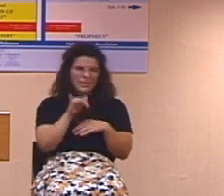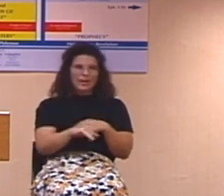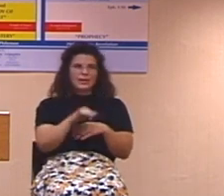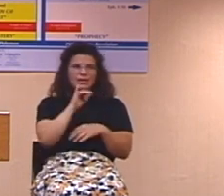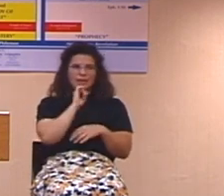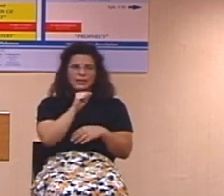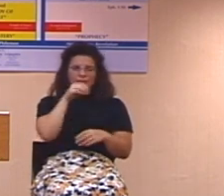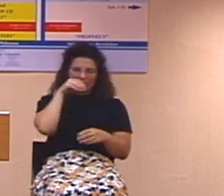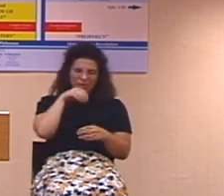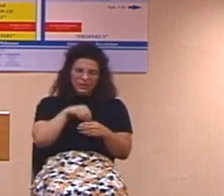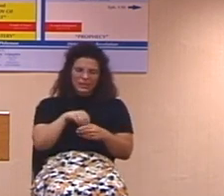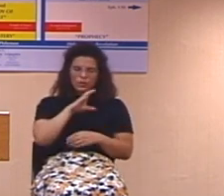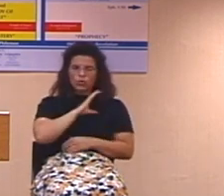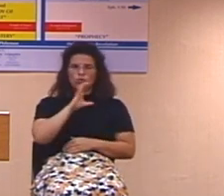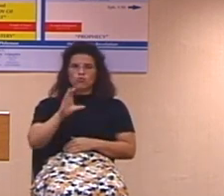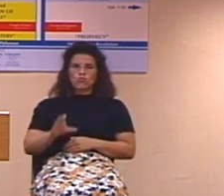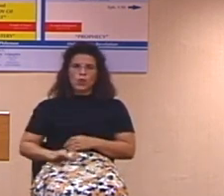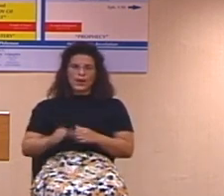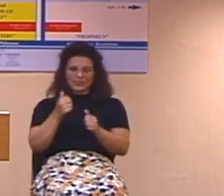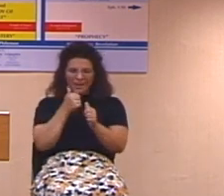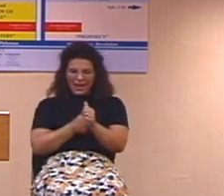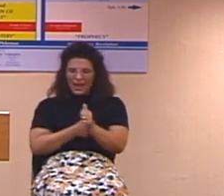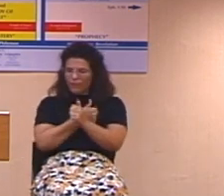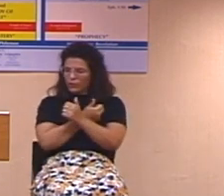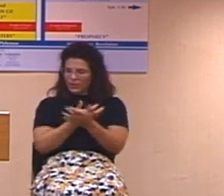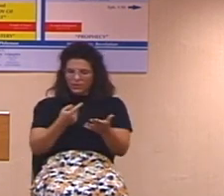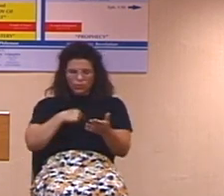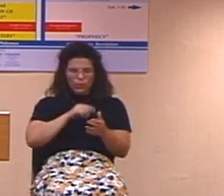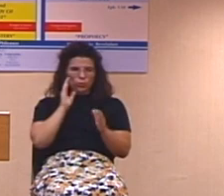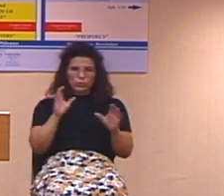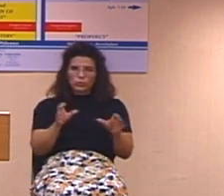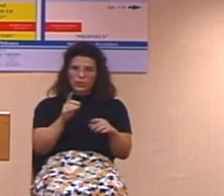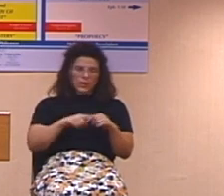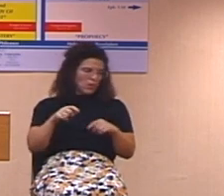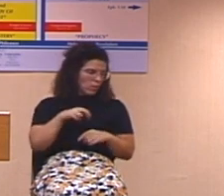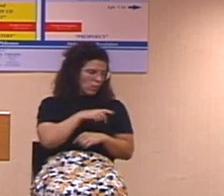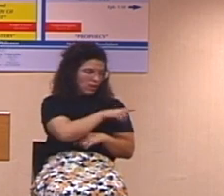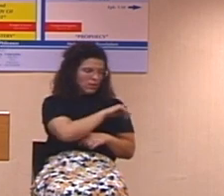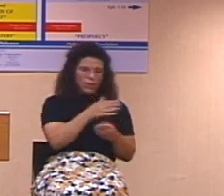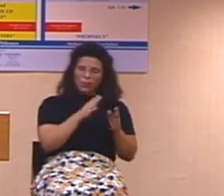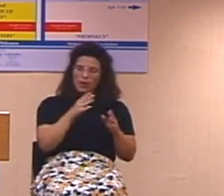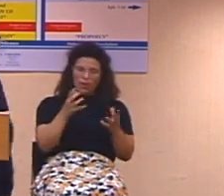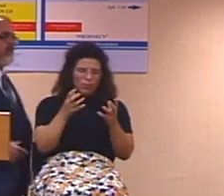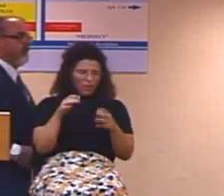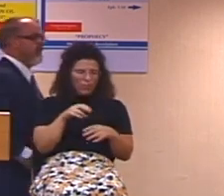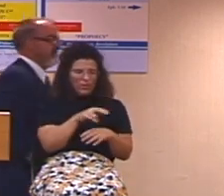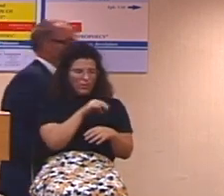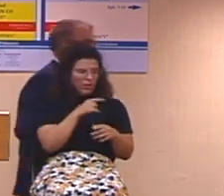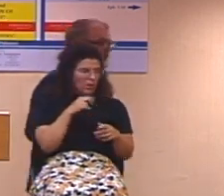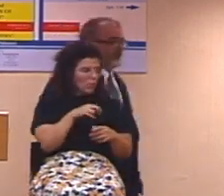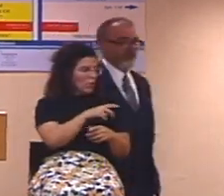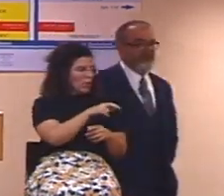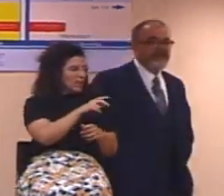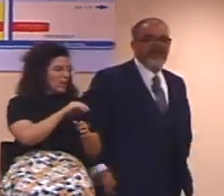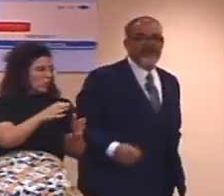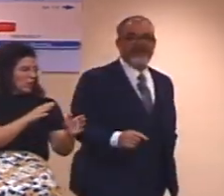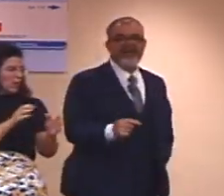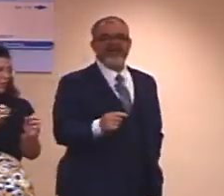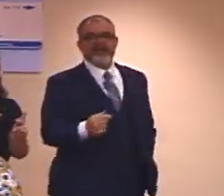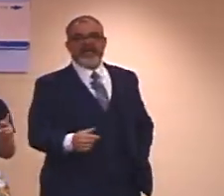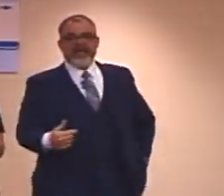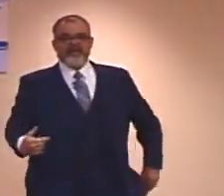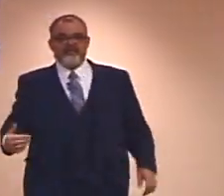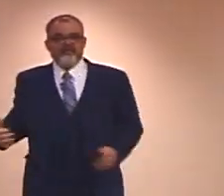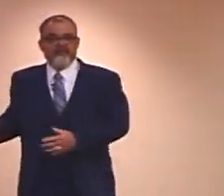that is in Christ. Everything we're going to do, I can't walk that way. I want to walk that way so bad. Okay, I'm walking this way. Sorry.